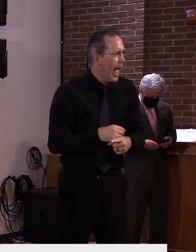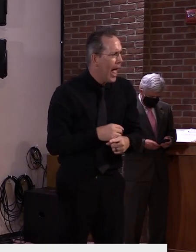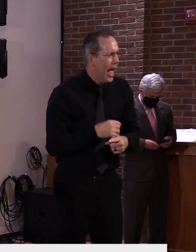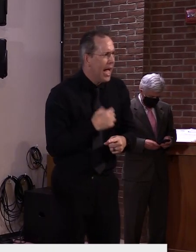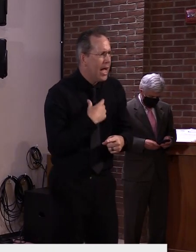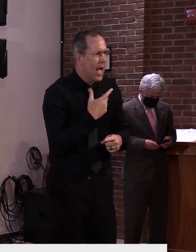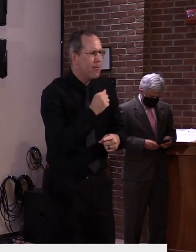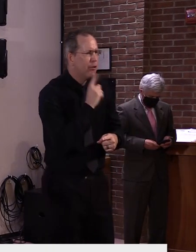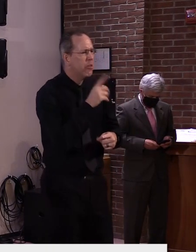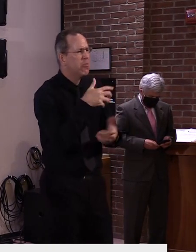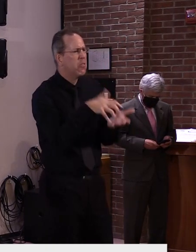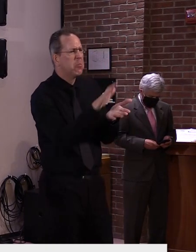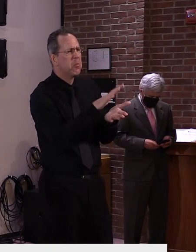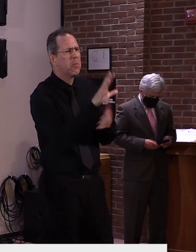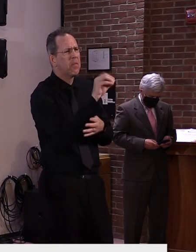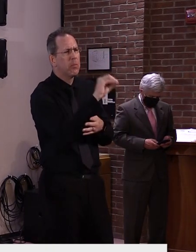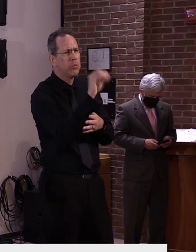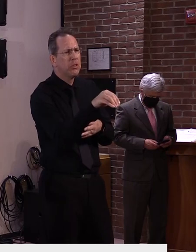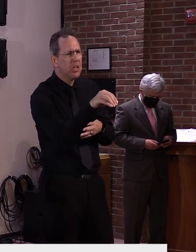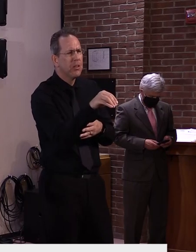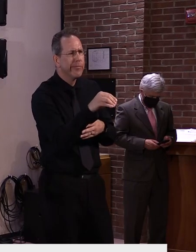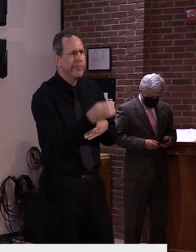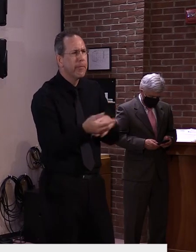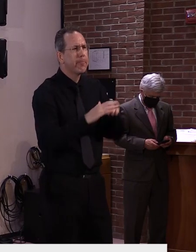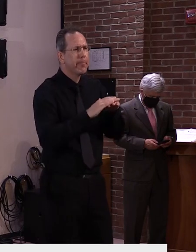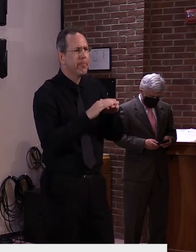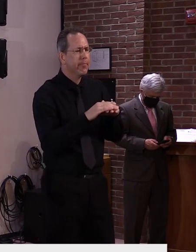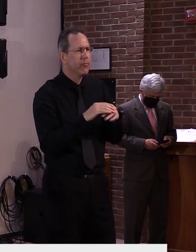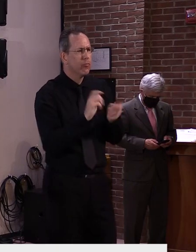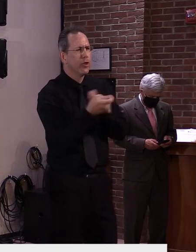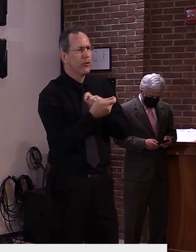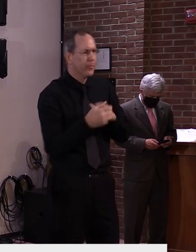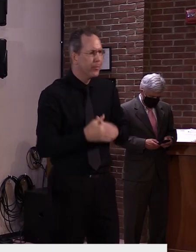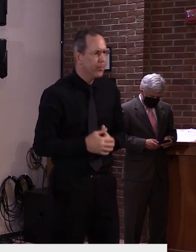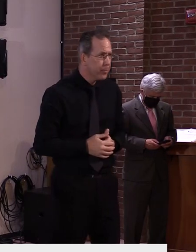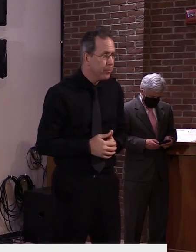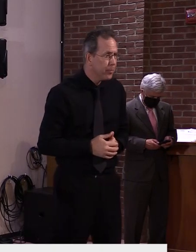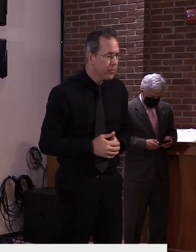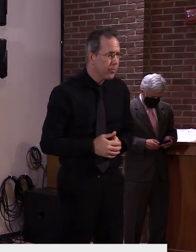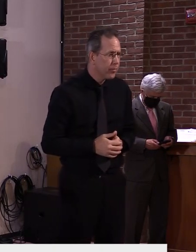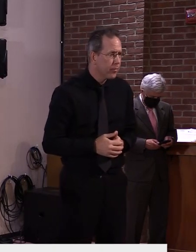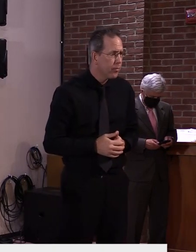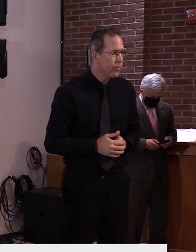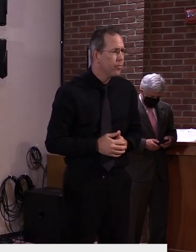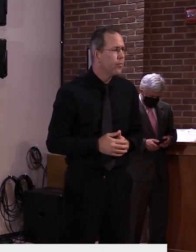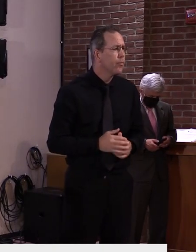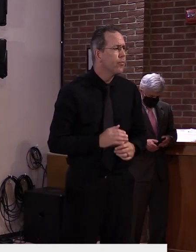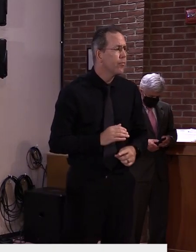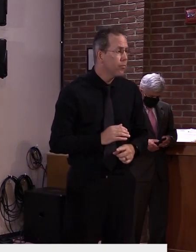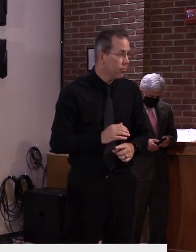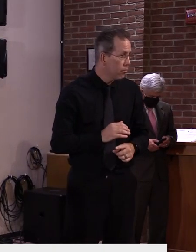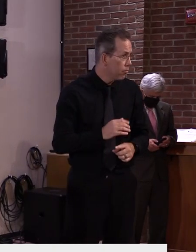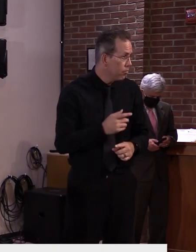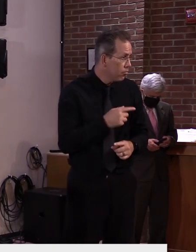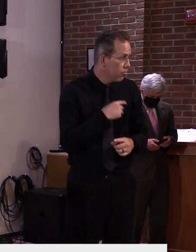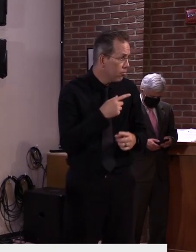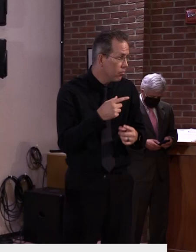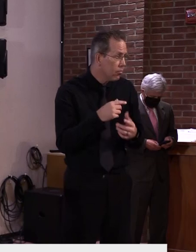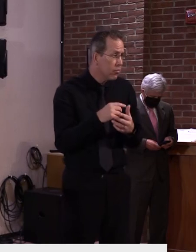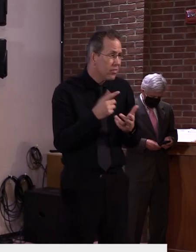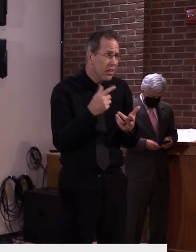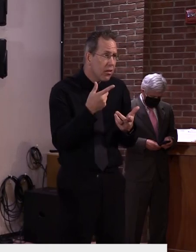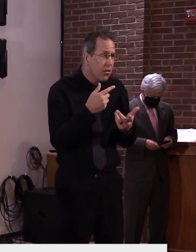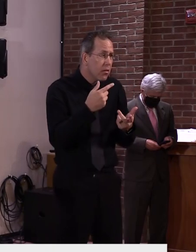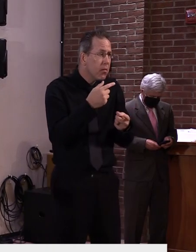And Will the public schools be able to, in some way, help people who choose the